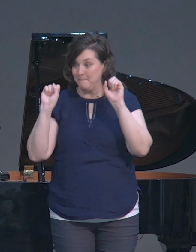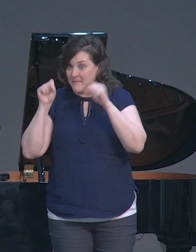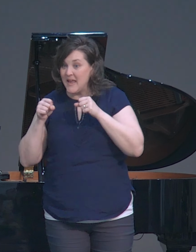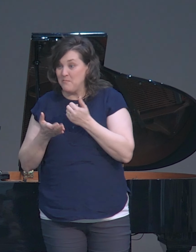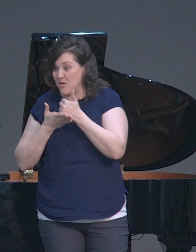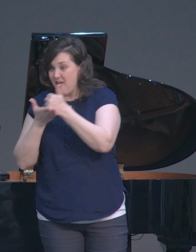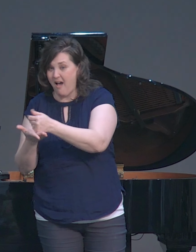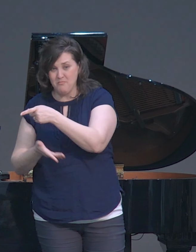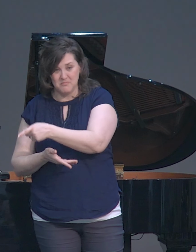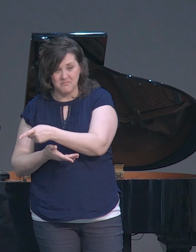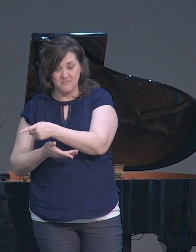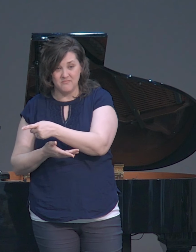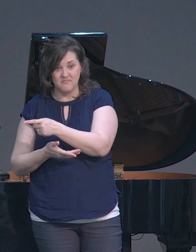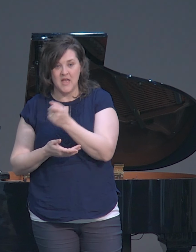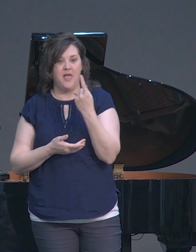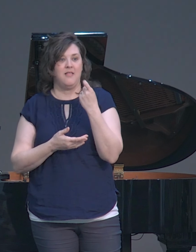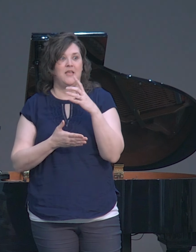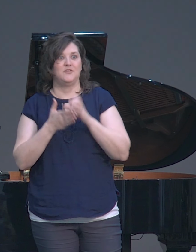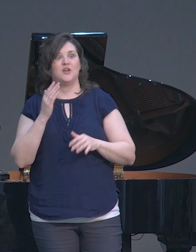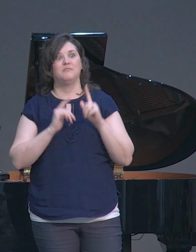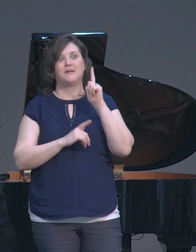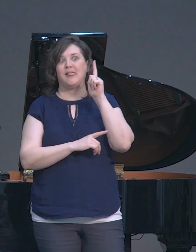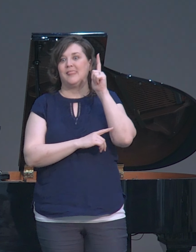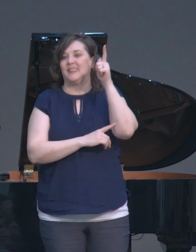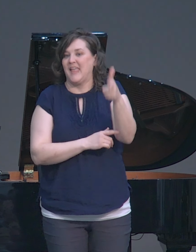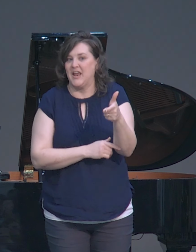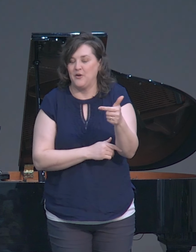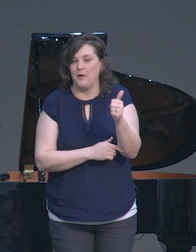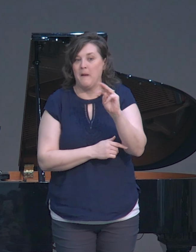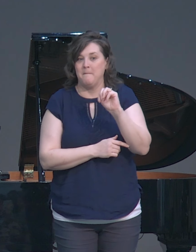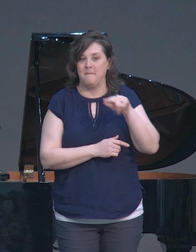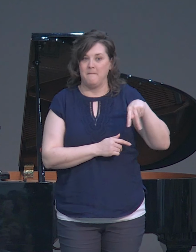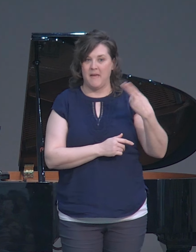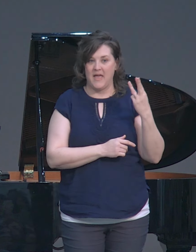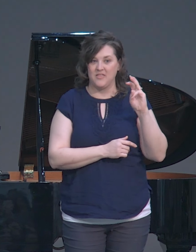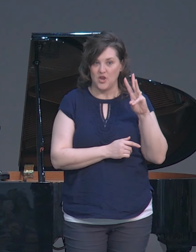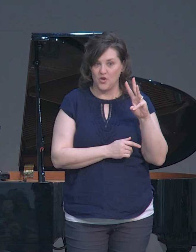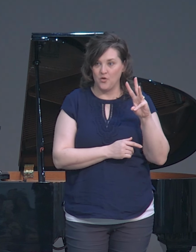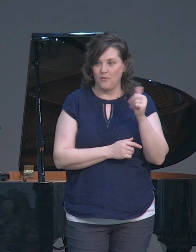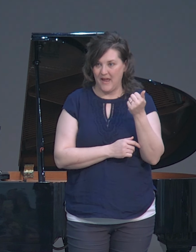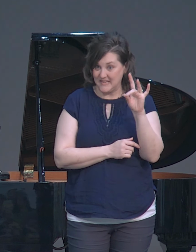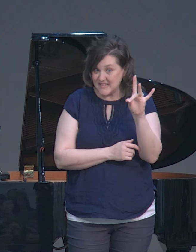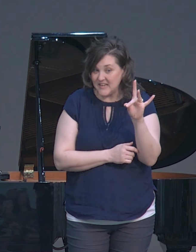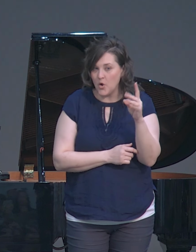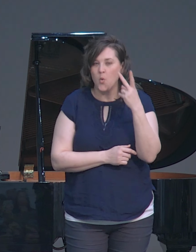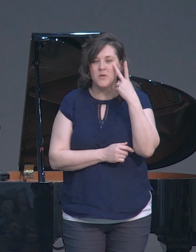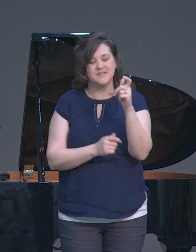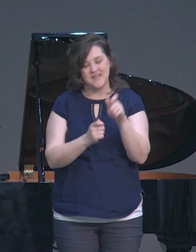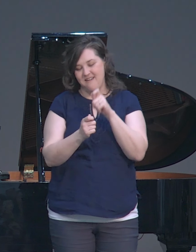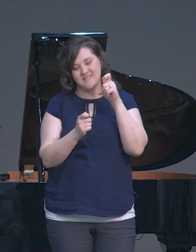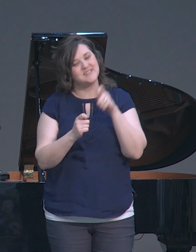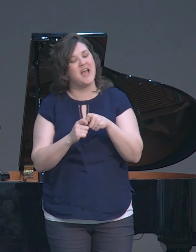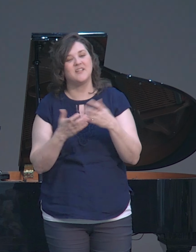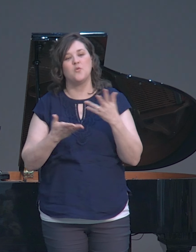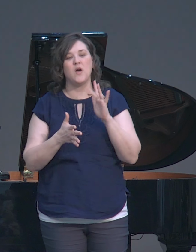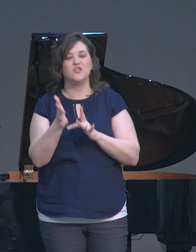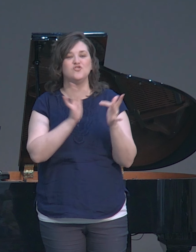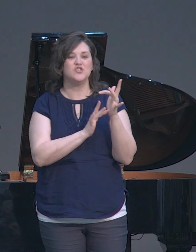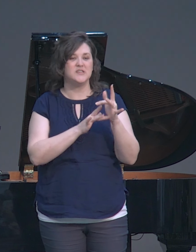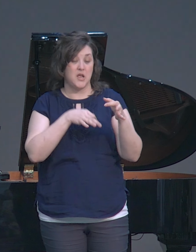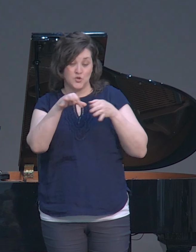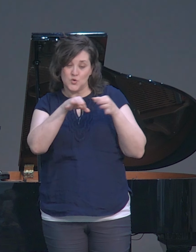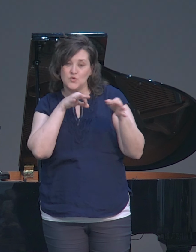then 11 chapters from now, in Matthew 18, we'll look at exactly what Jesus describes